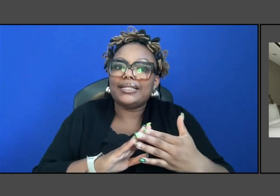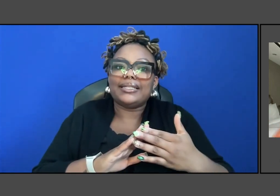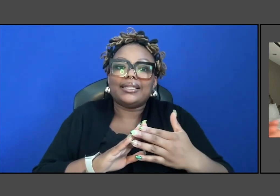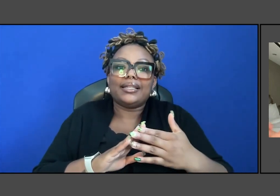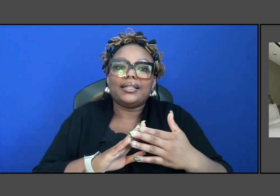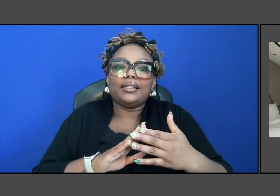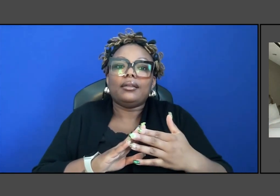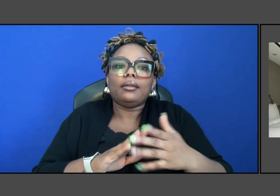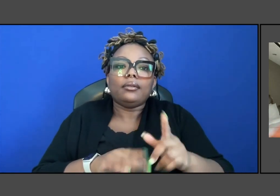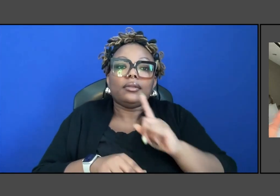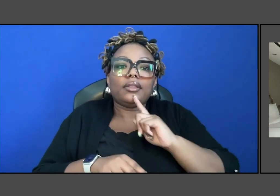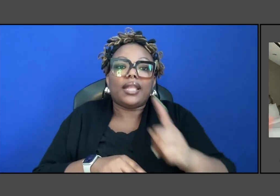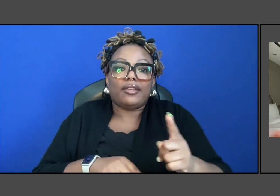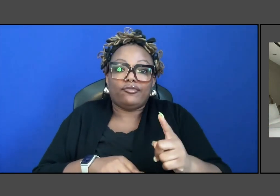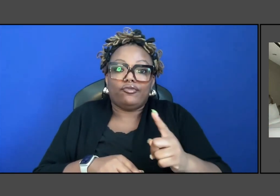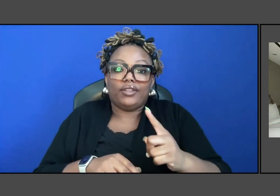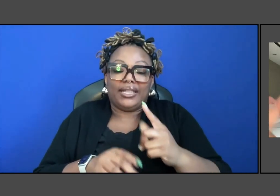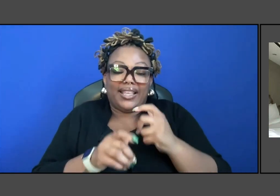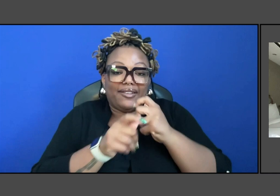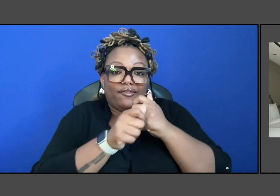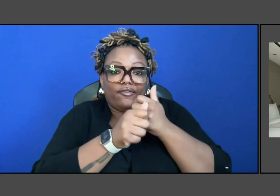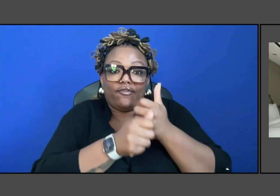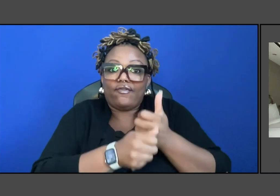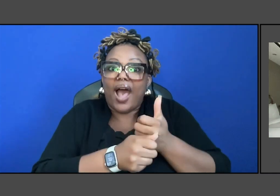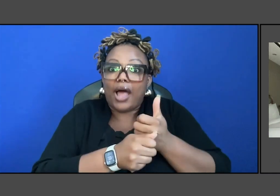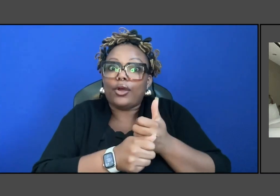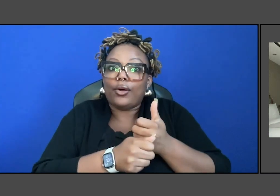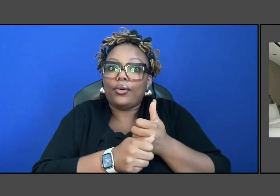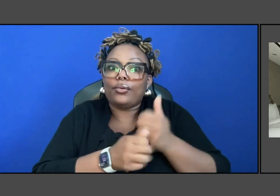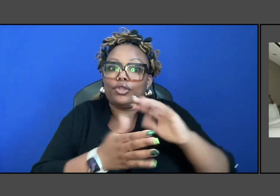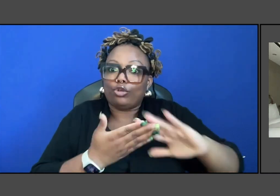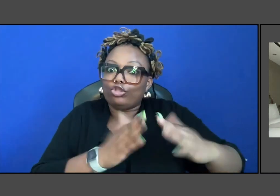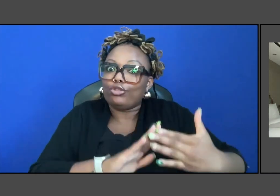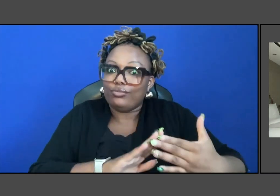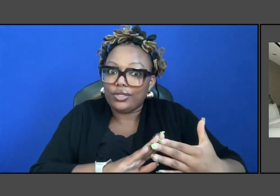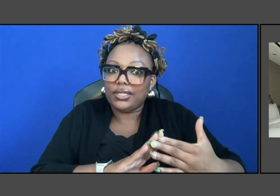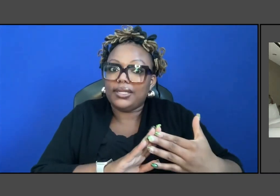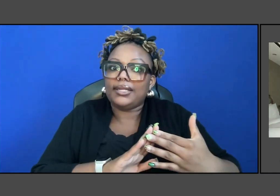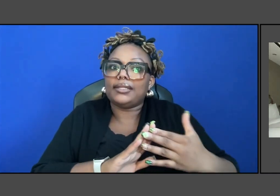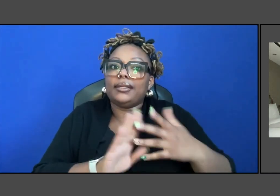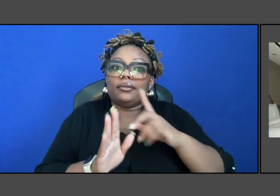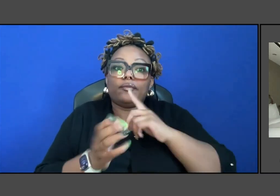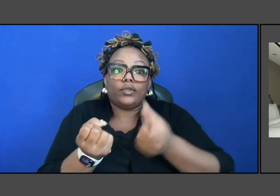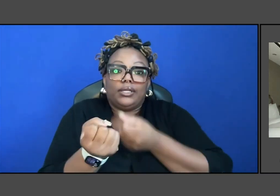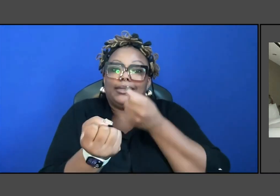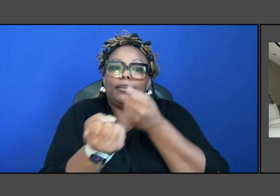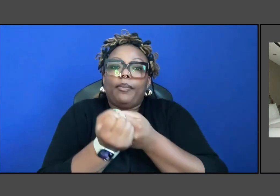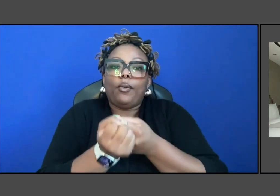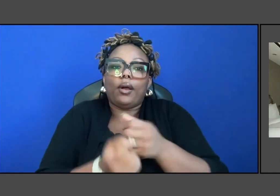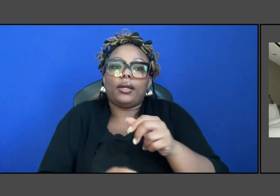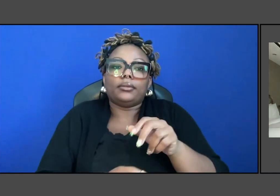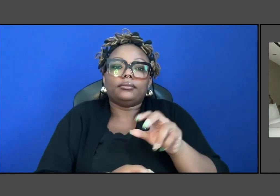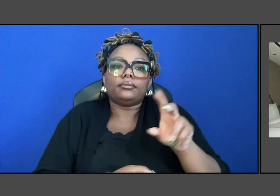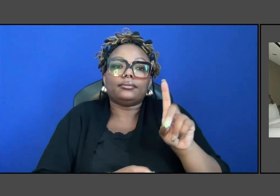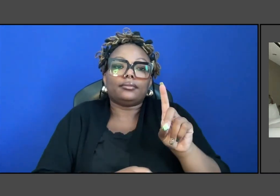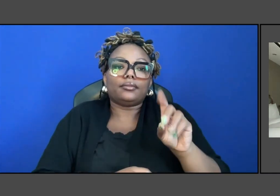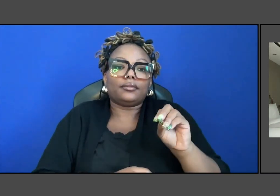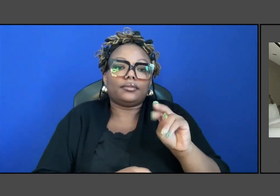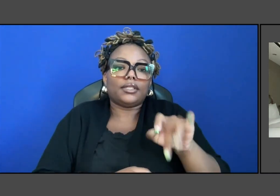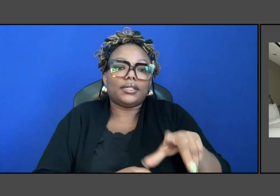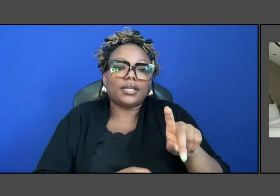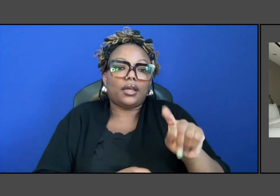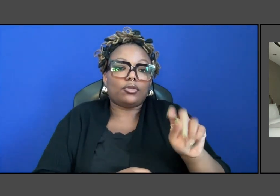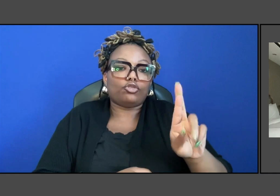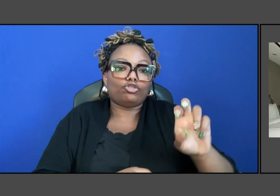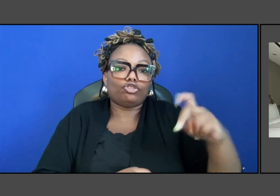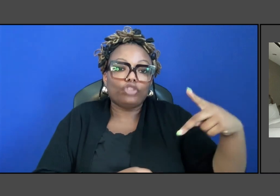the migration of those communities, and even more so to support Donald Trump, for instance. And so